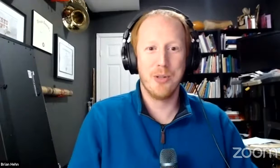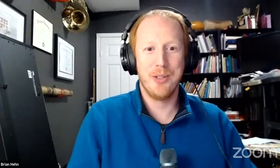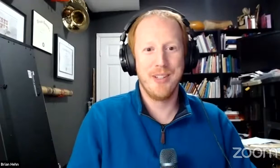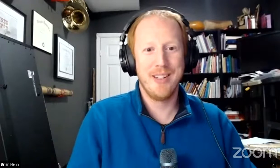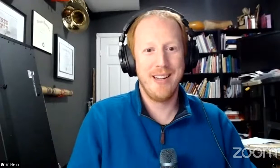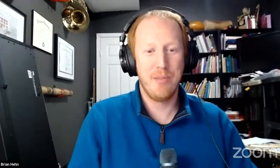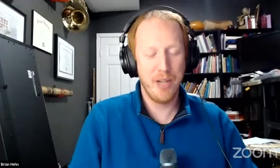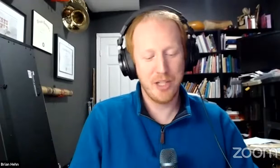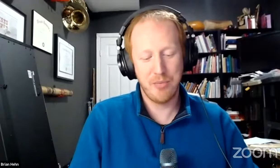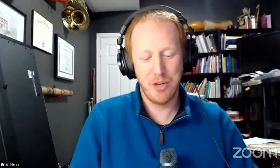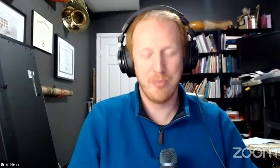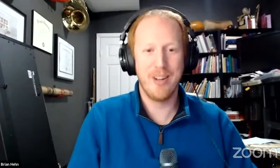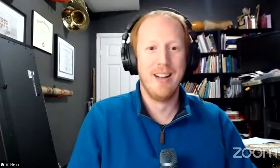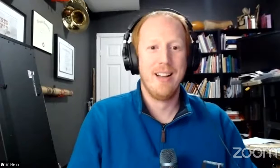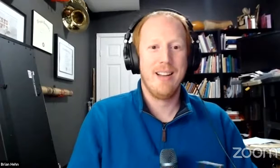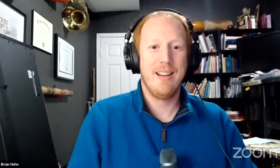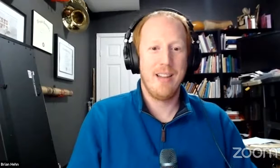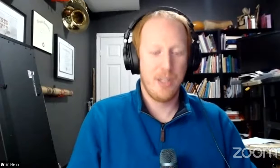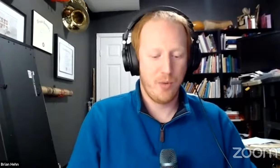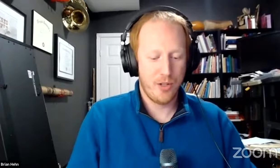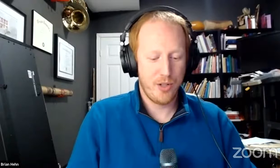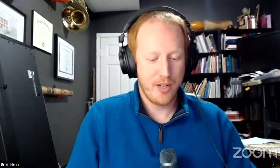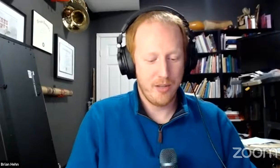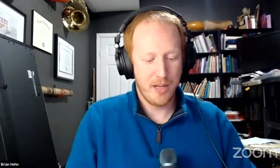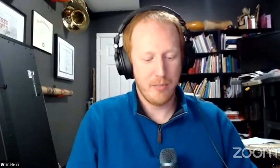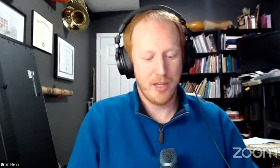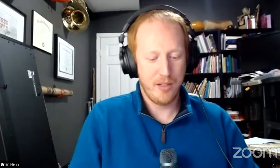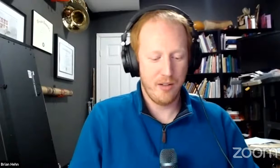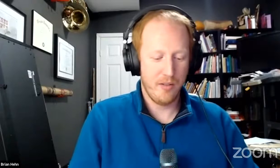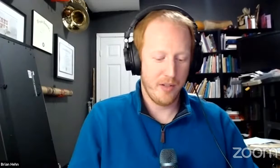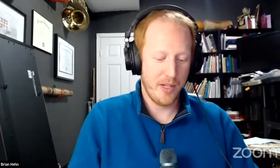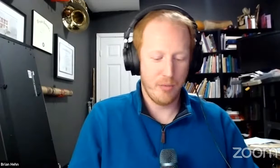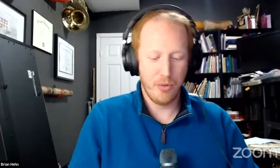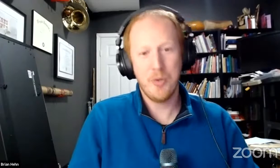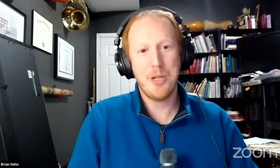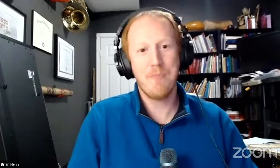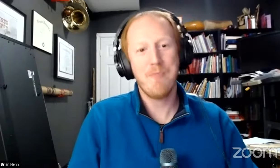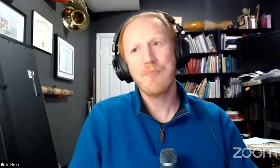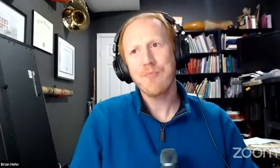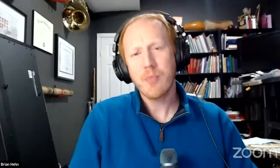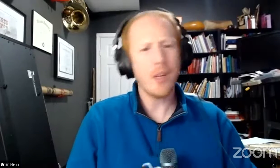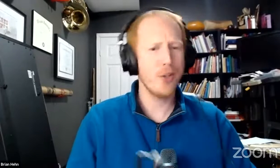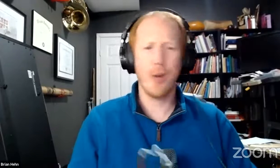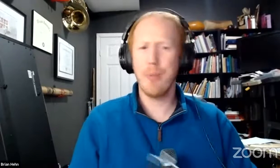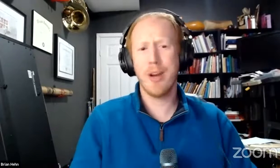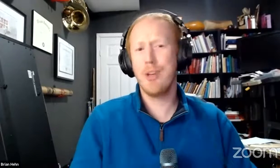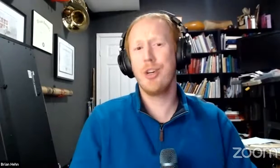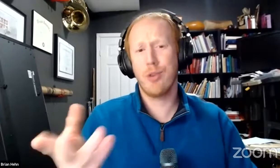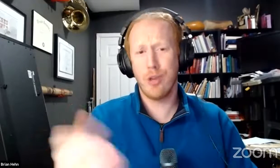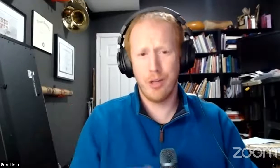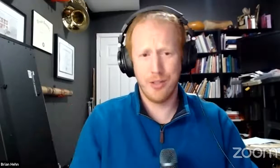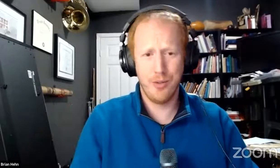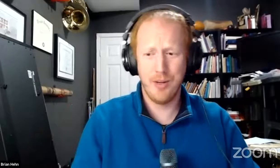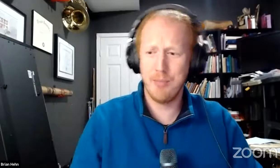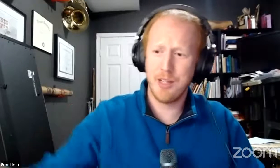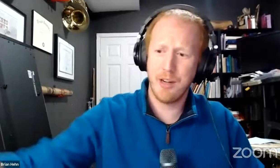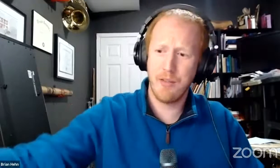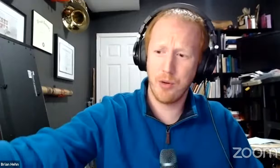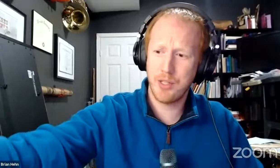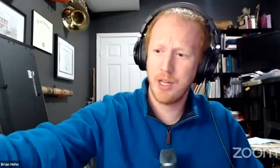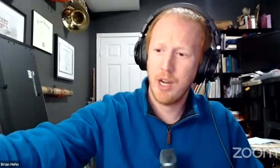the world and bring us some humor as we all tried to make the best of a terrible situation. So I put out a general call to